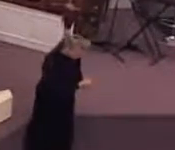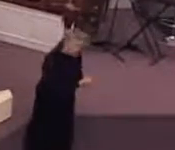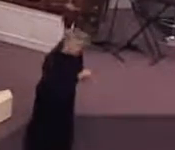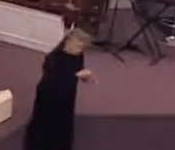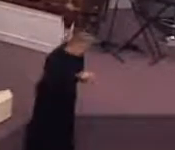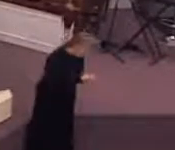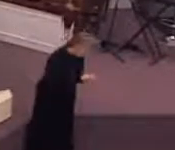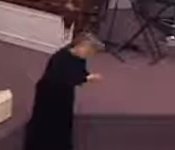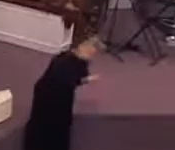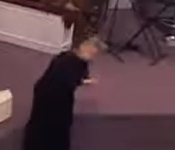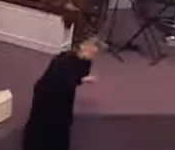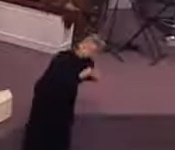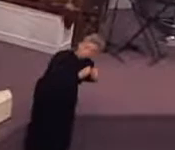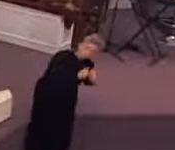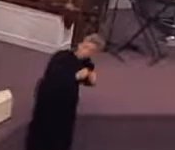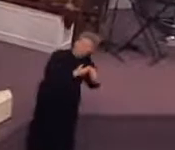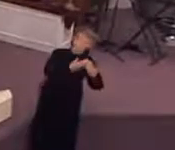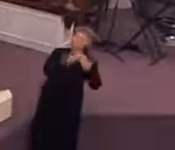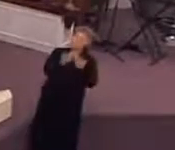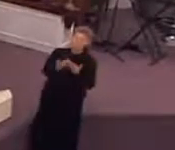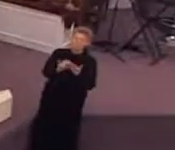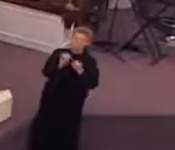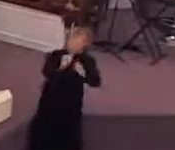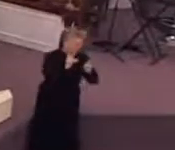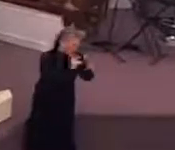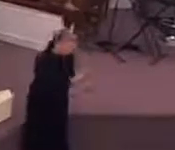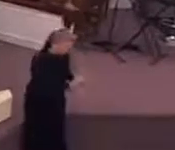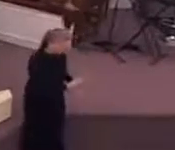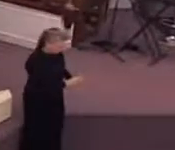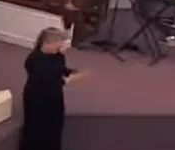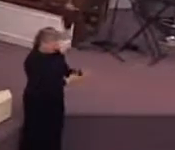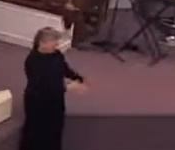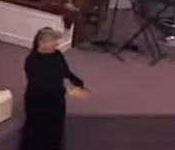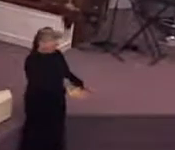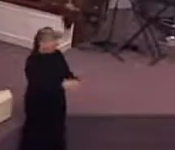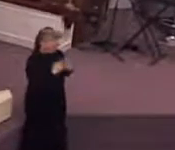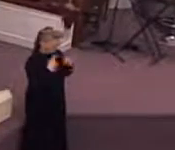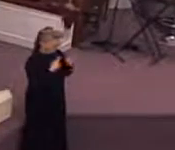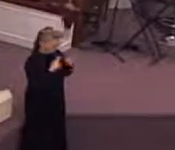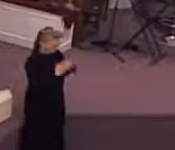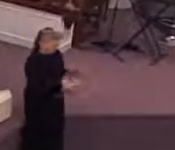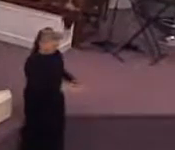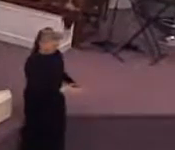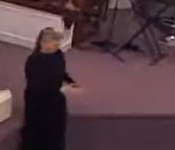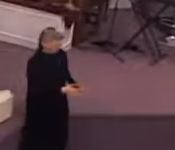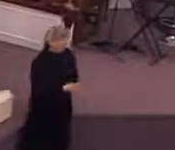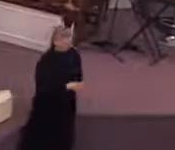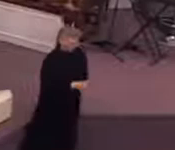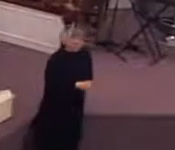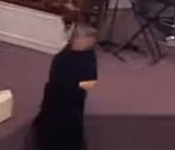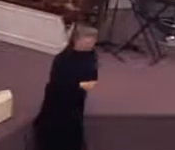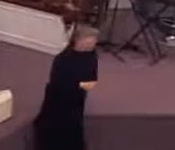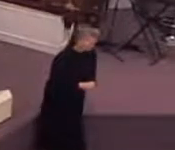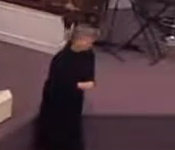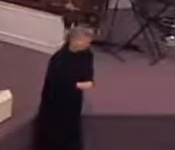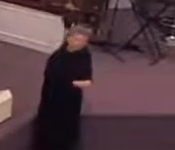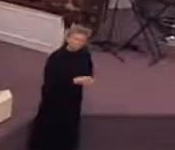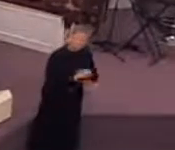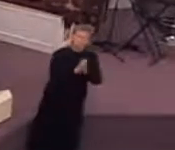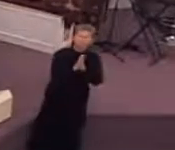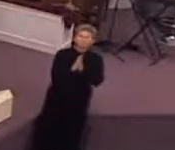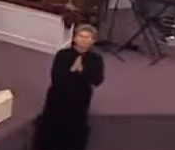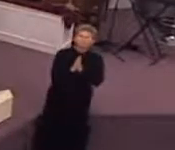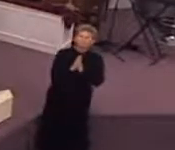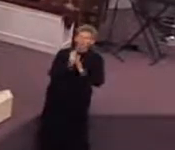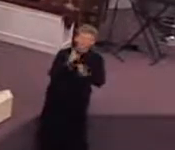him. He's inviting that person, amen, that's lost and undone and lost their way in this weary world, amen, to call